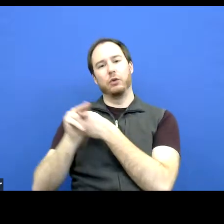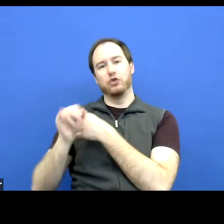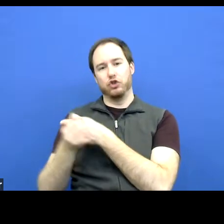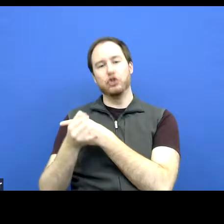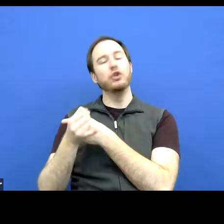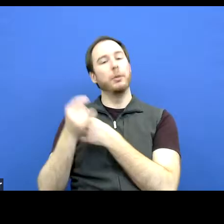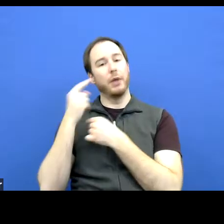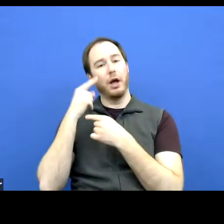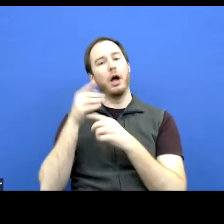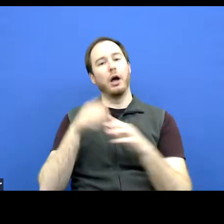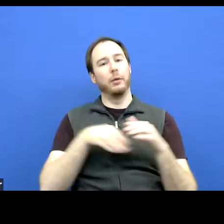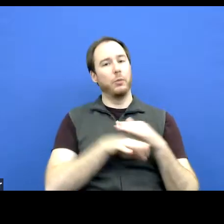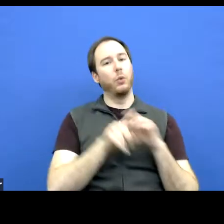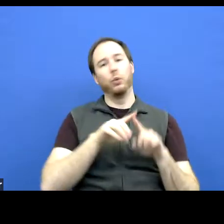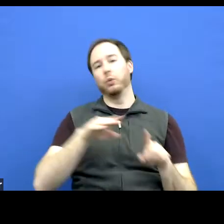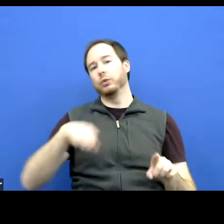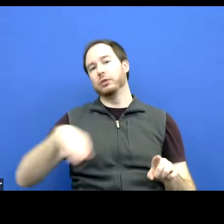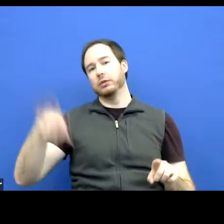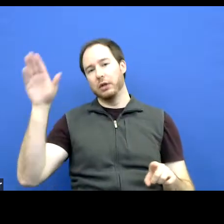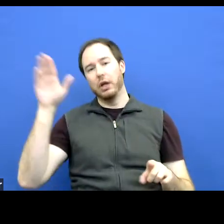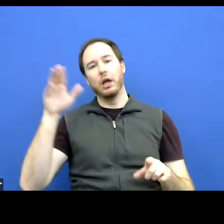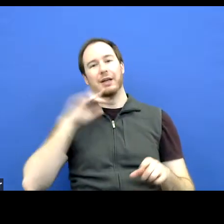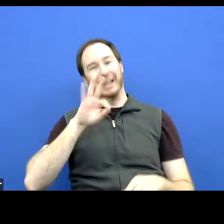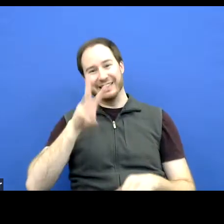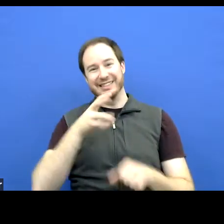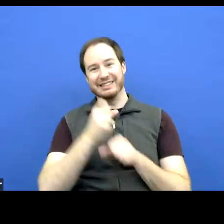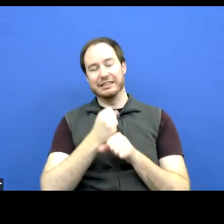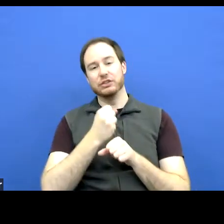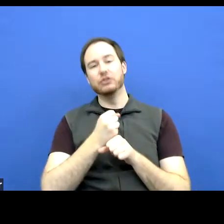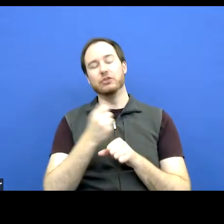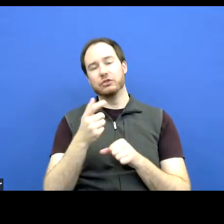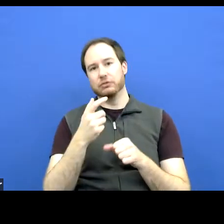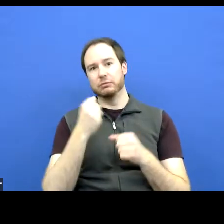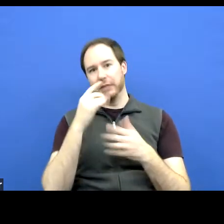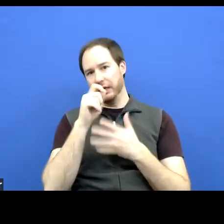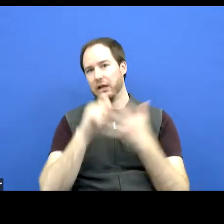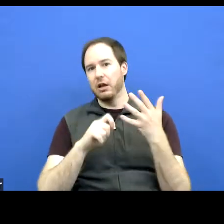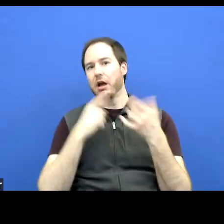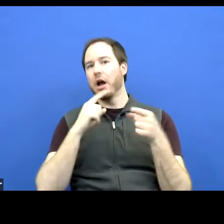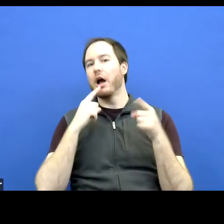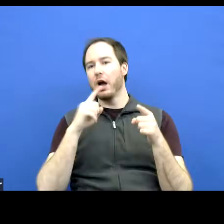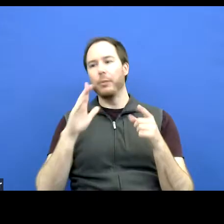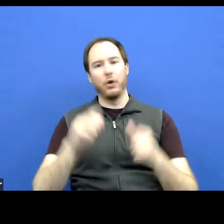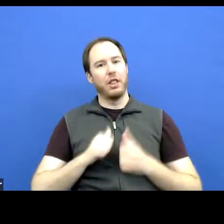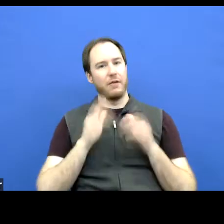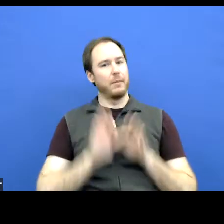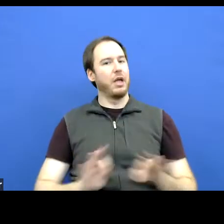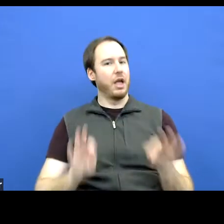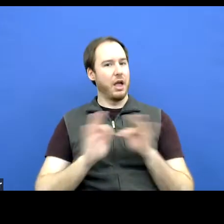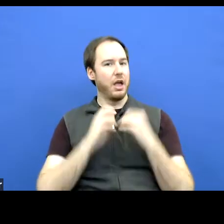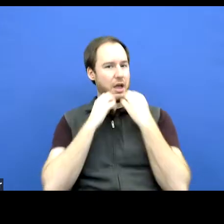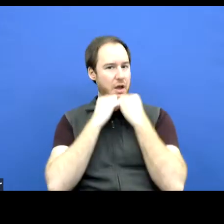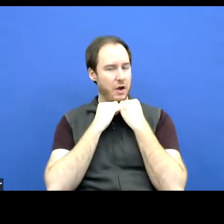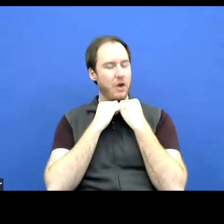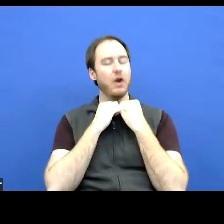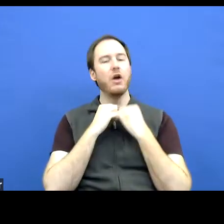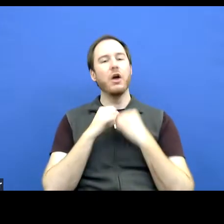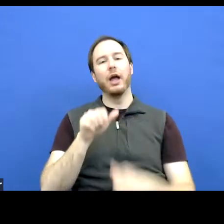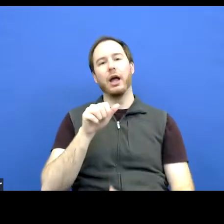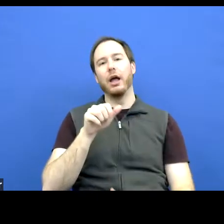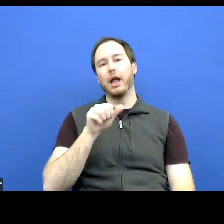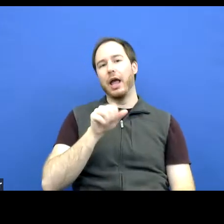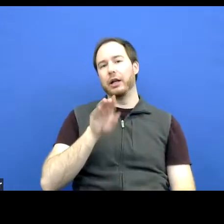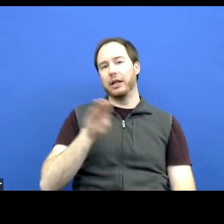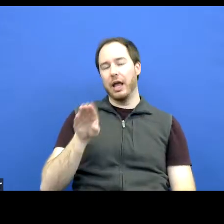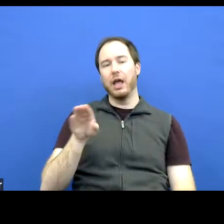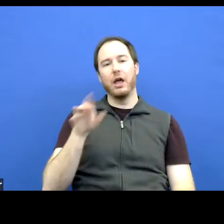accomplished many things in her 96 years of life. She lived a life that mattered. Antoinette became the